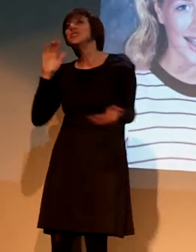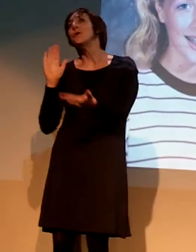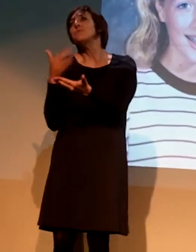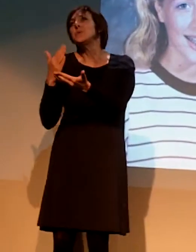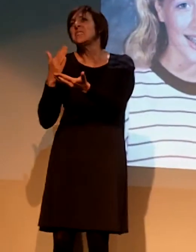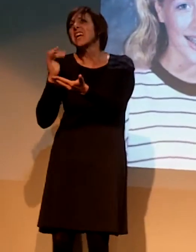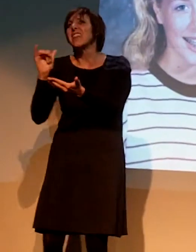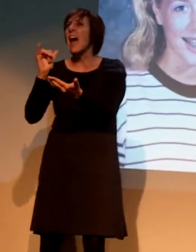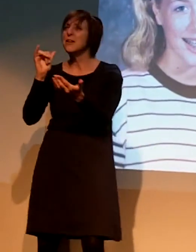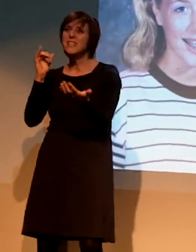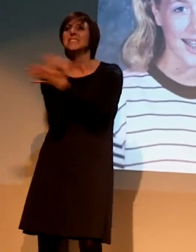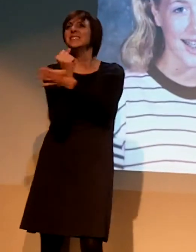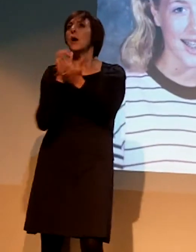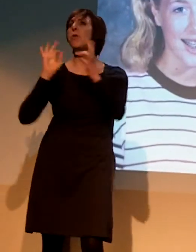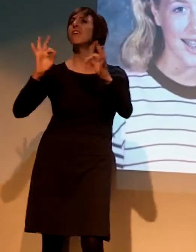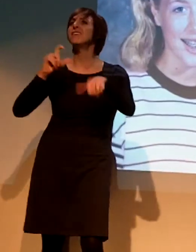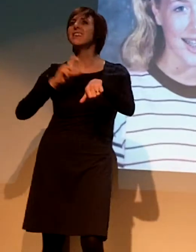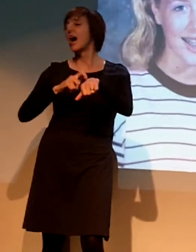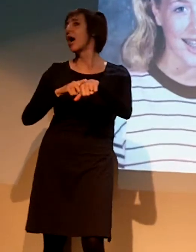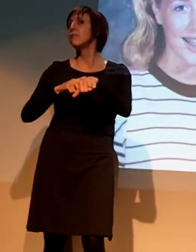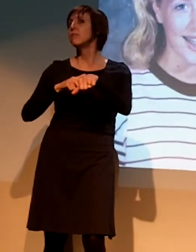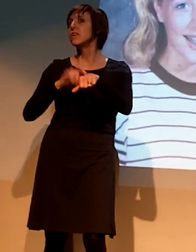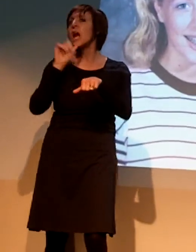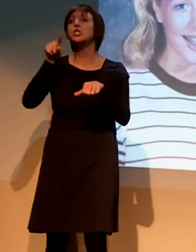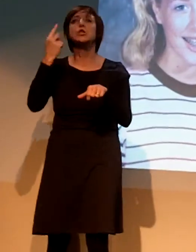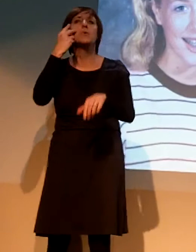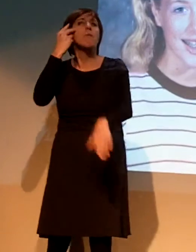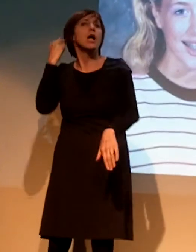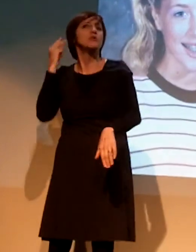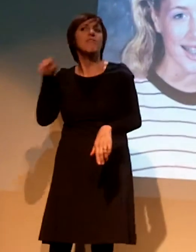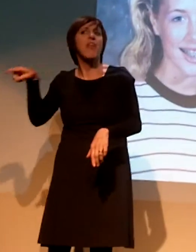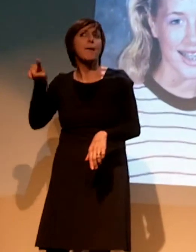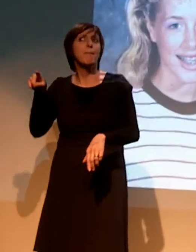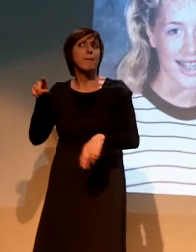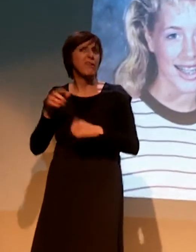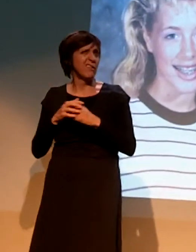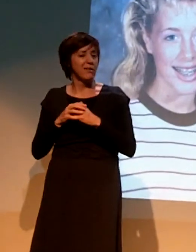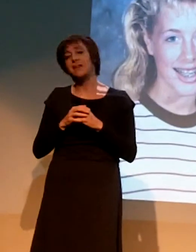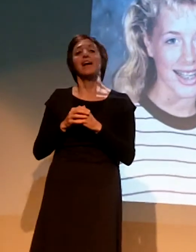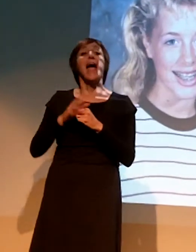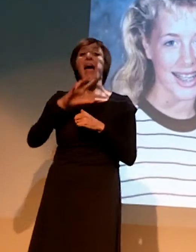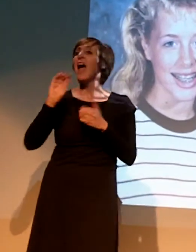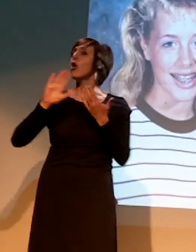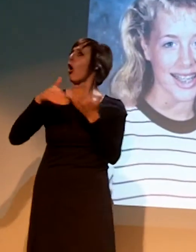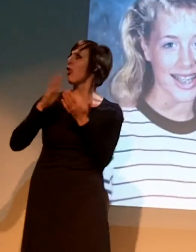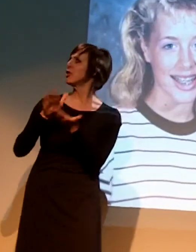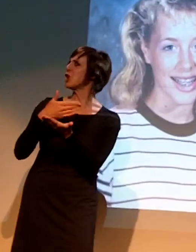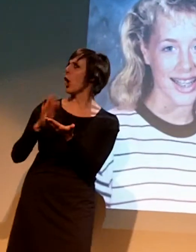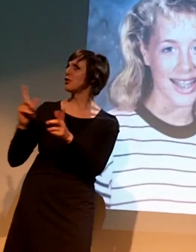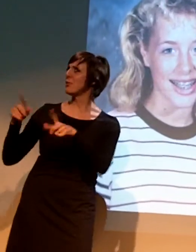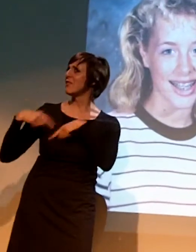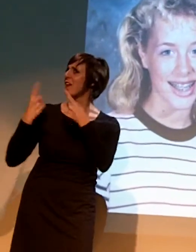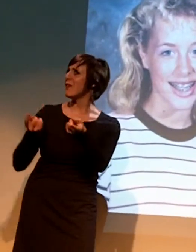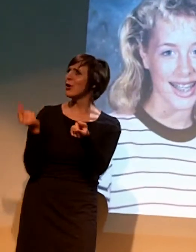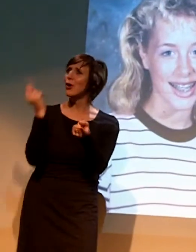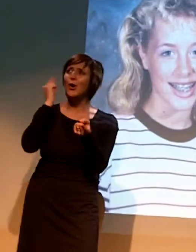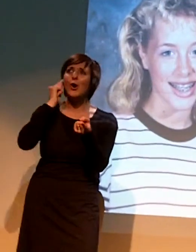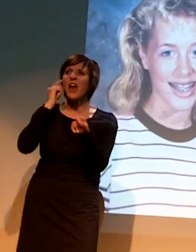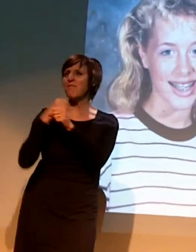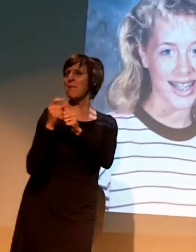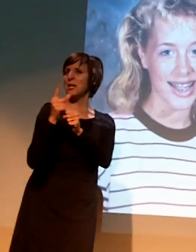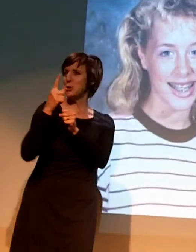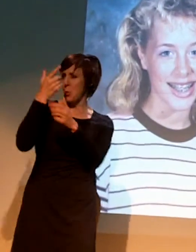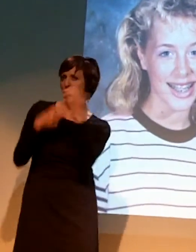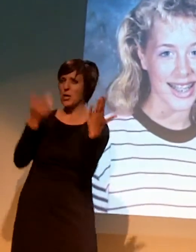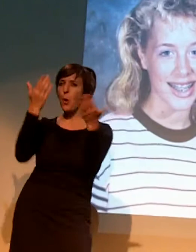music made time, not just reminded you of them. And all the songs you've ever heard have made you what